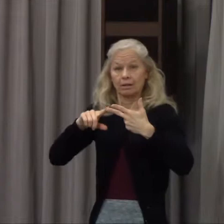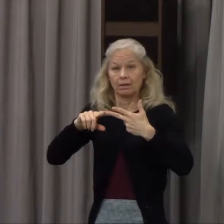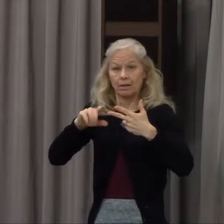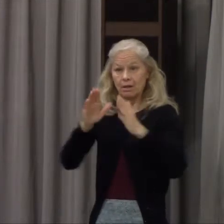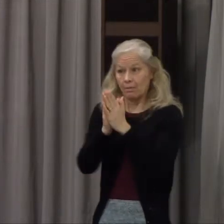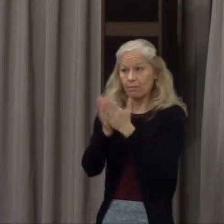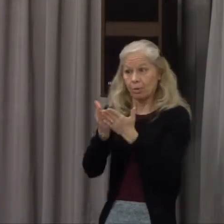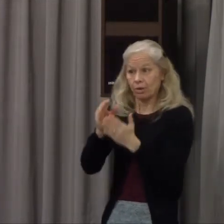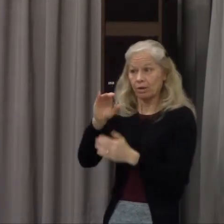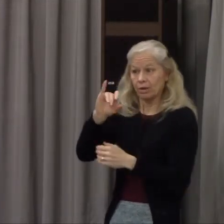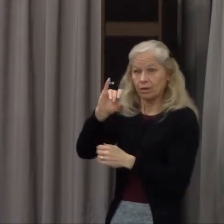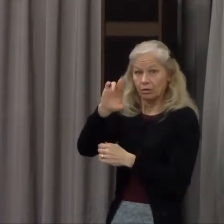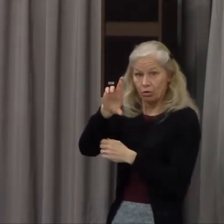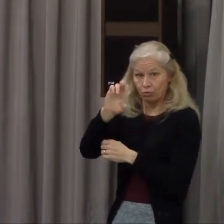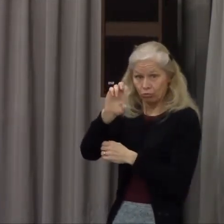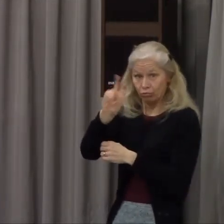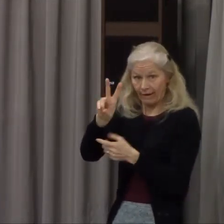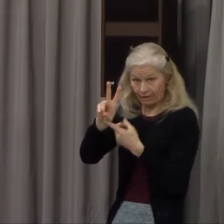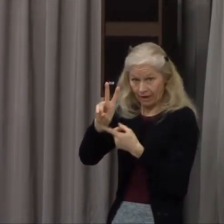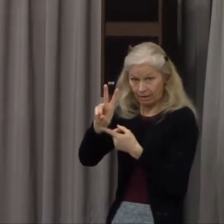It's of the glorified Jesus Christ.